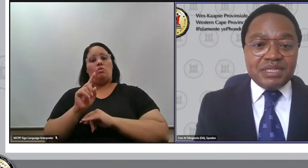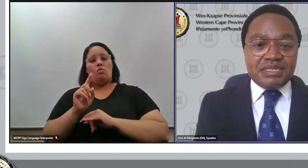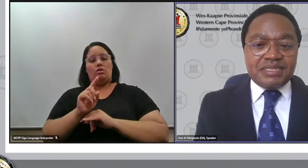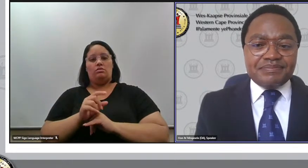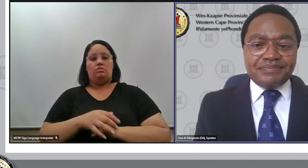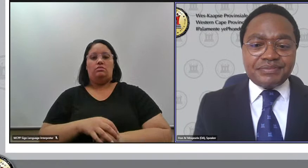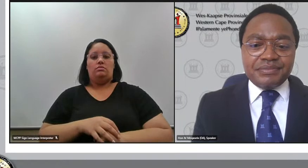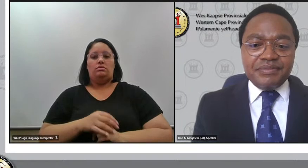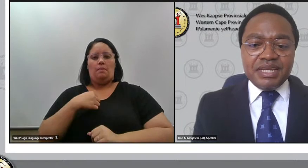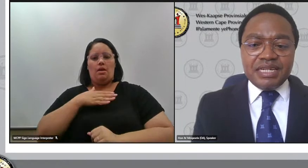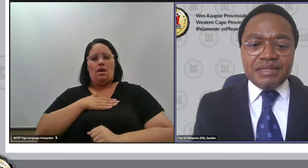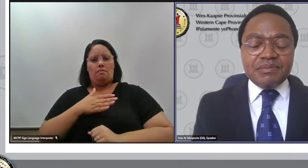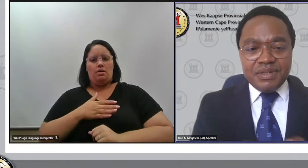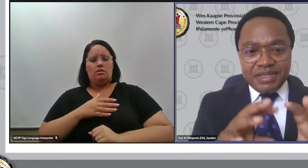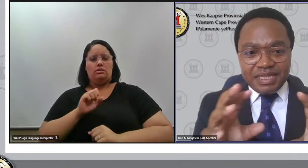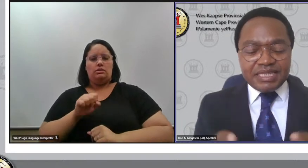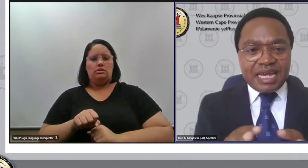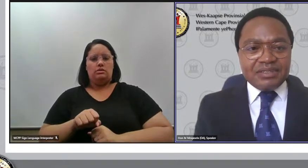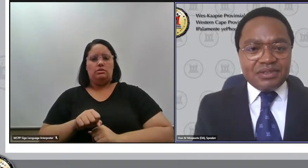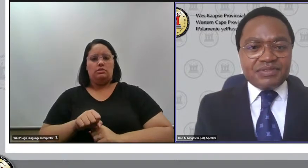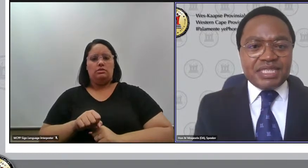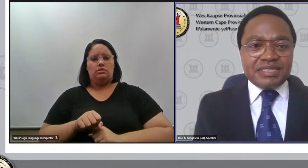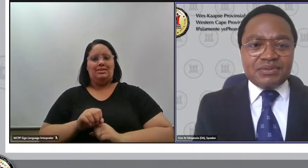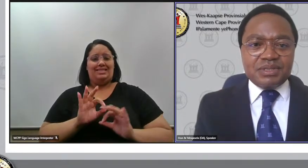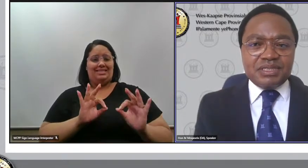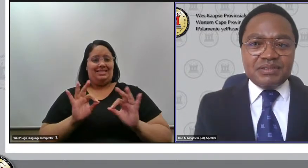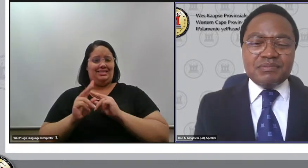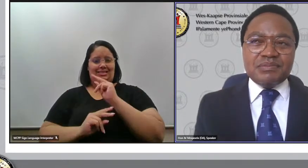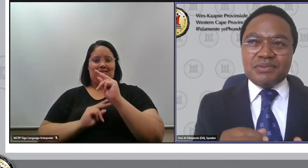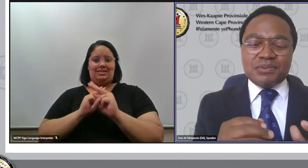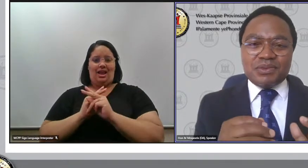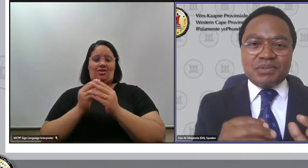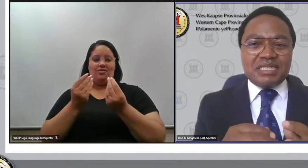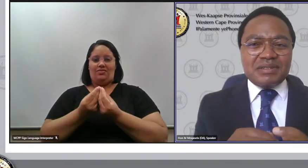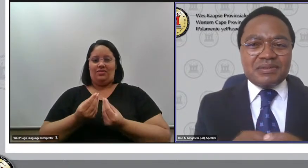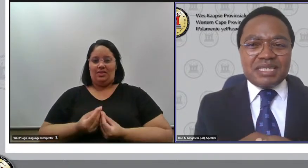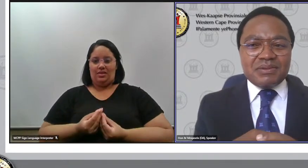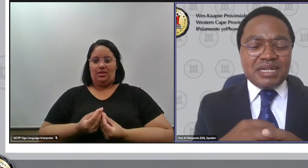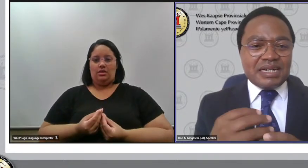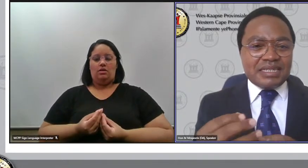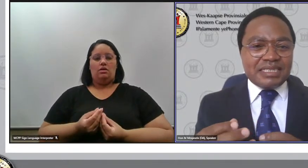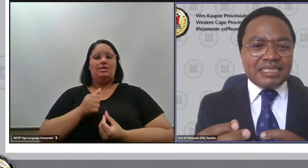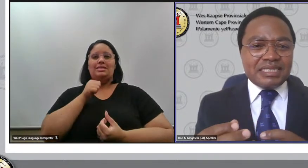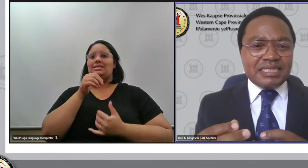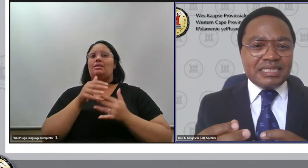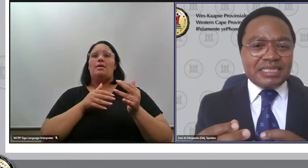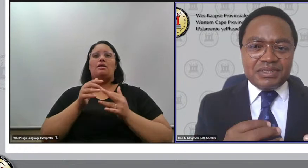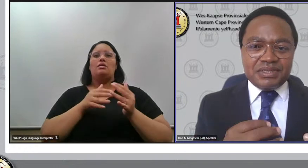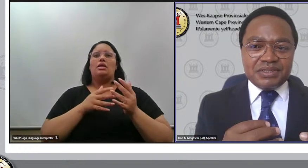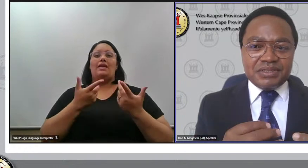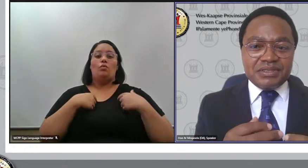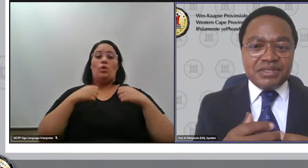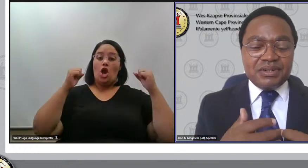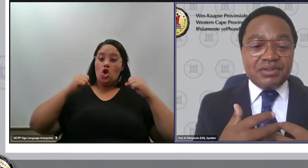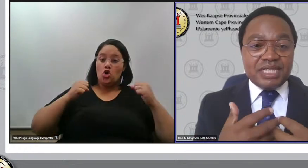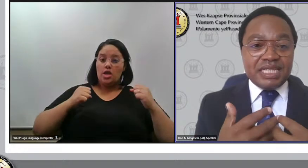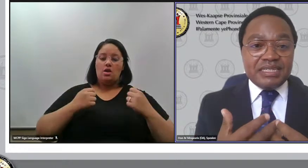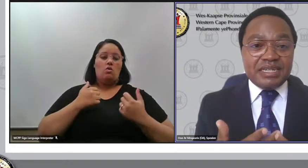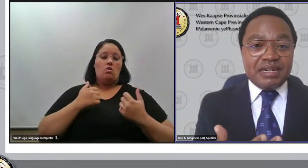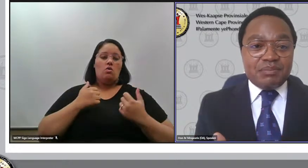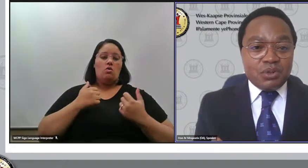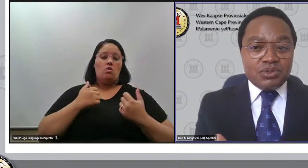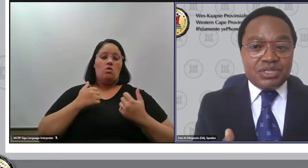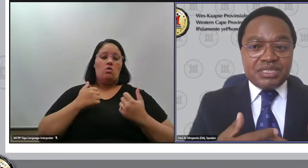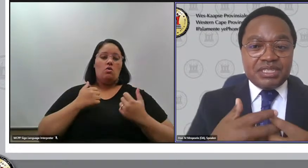must admit, in these kind of things, we, no matter whether we agree or we don't on